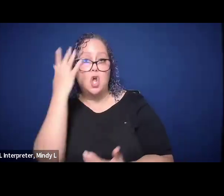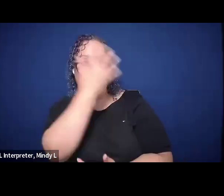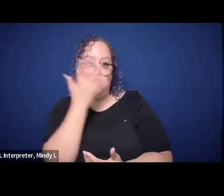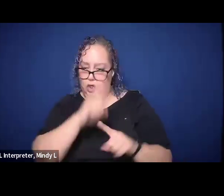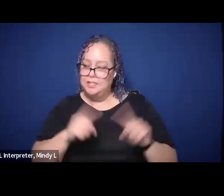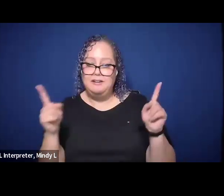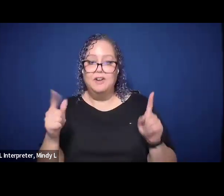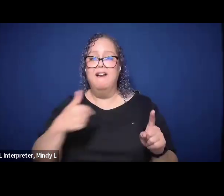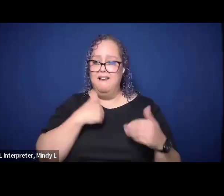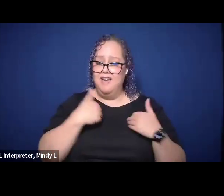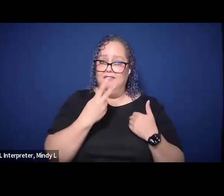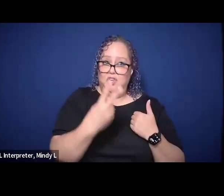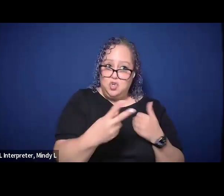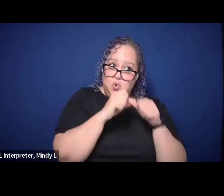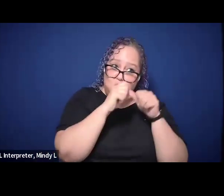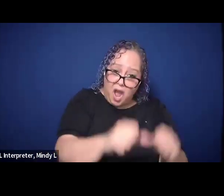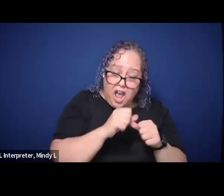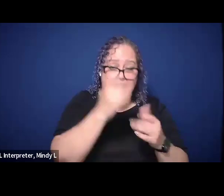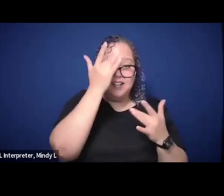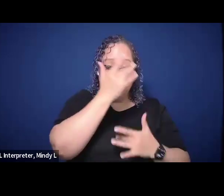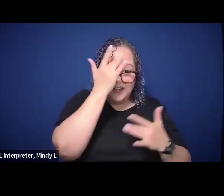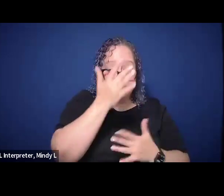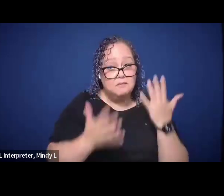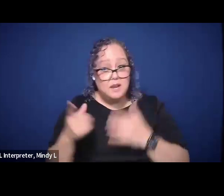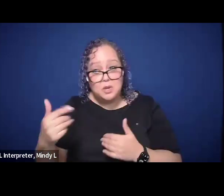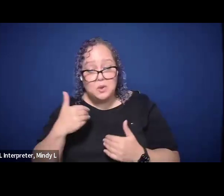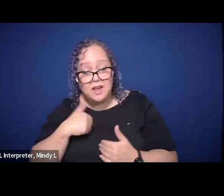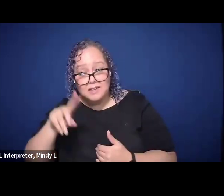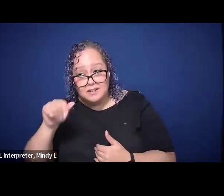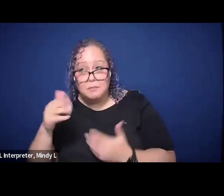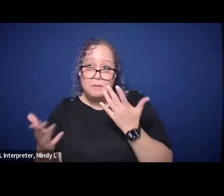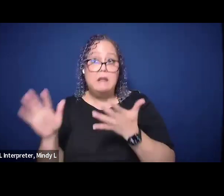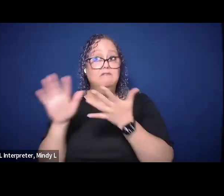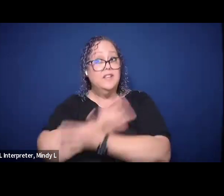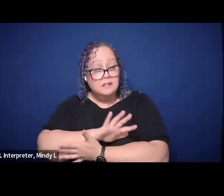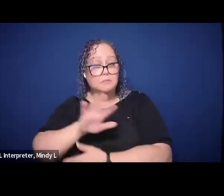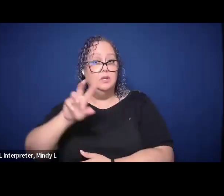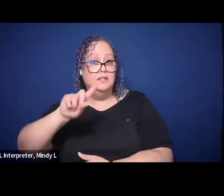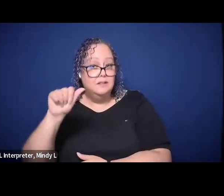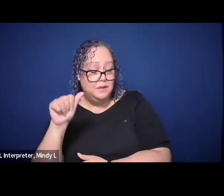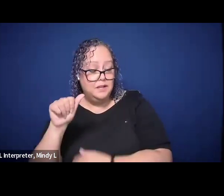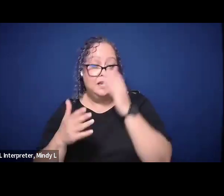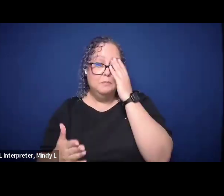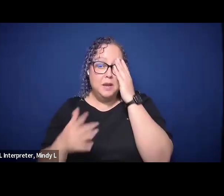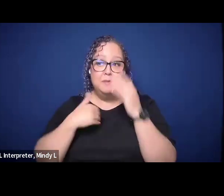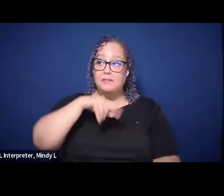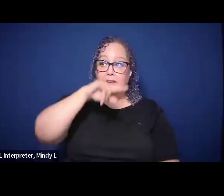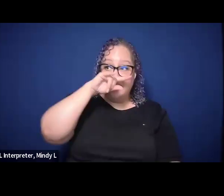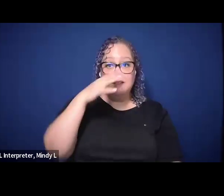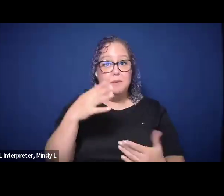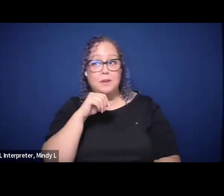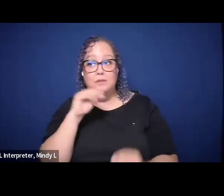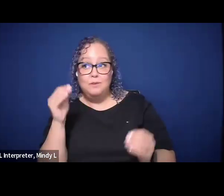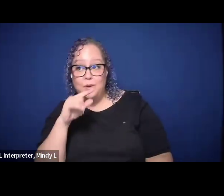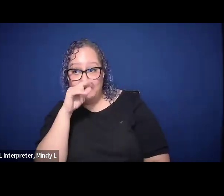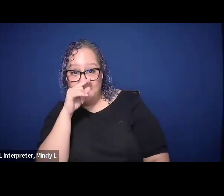You may have a physical disability. You may have an invisible disability. You might have kids. You might not have kids. You might be taking